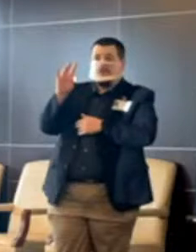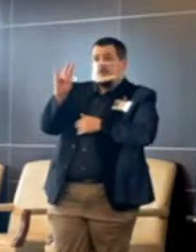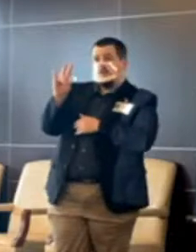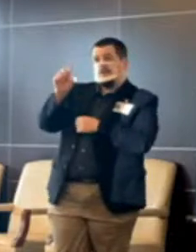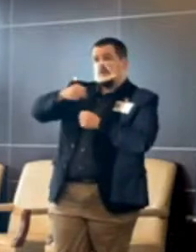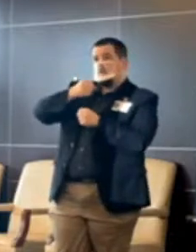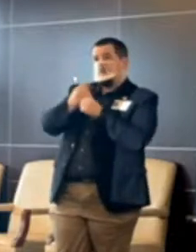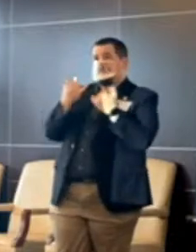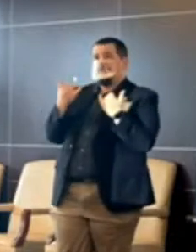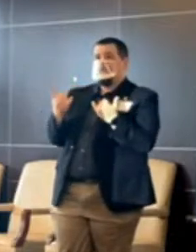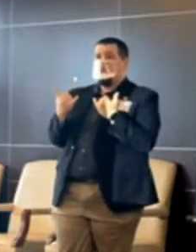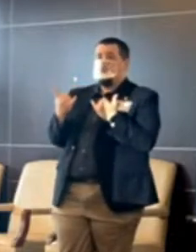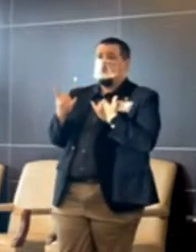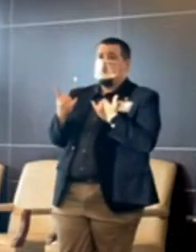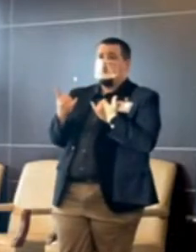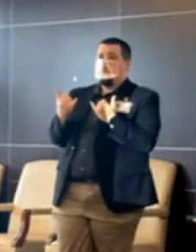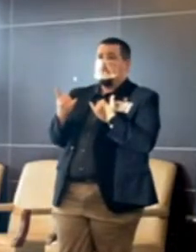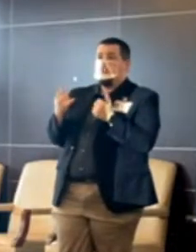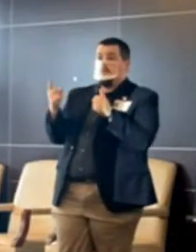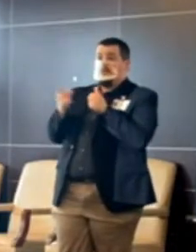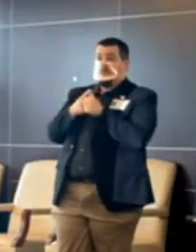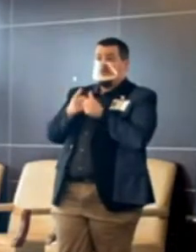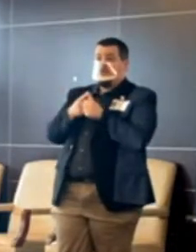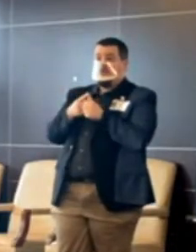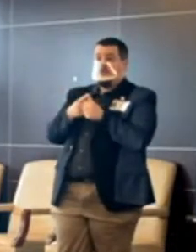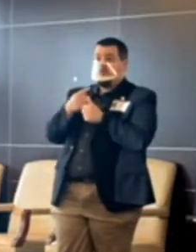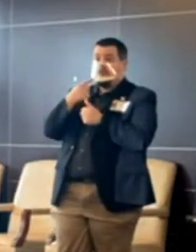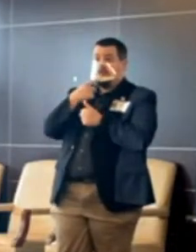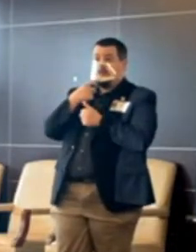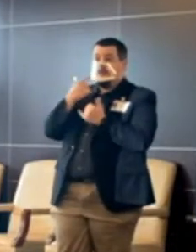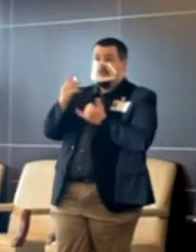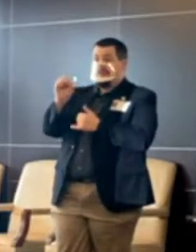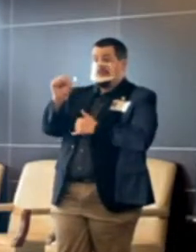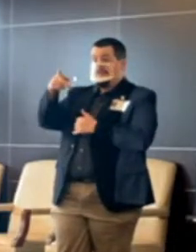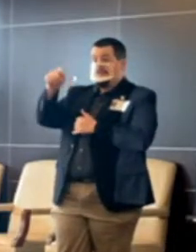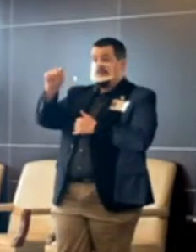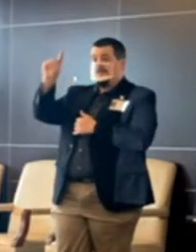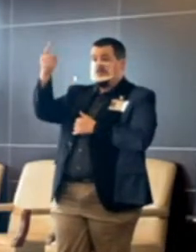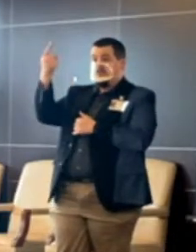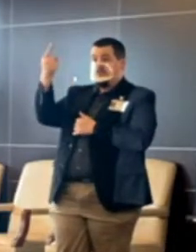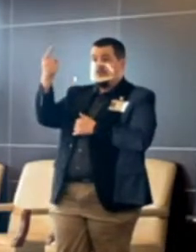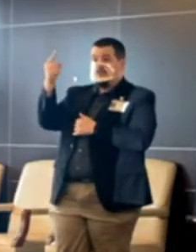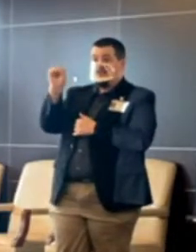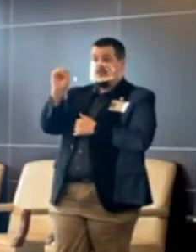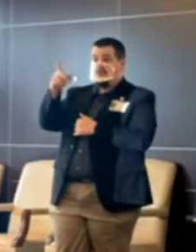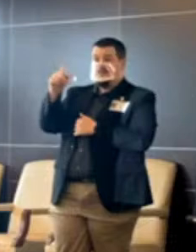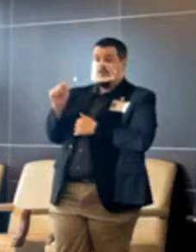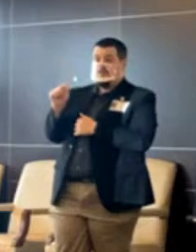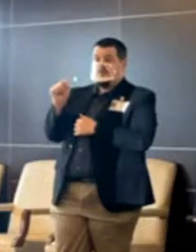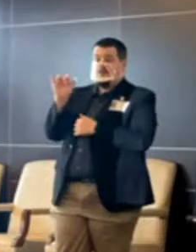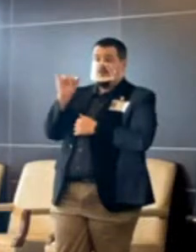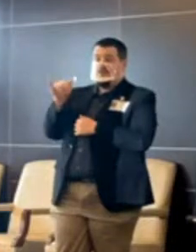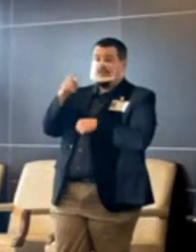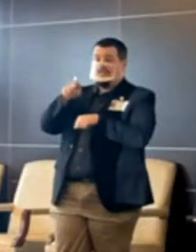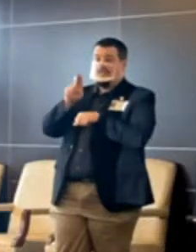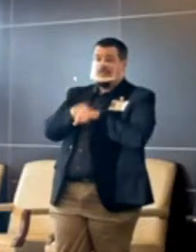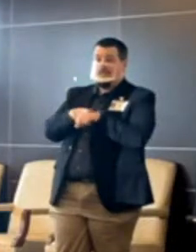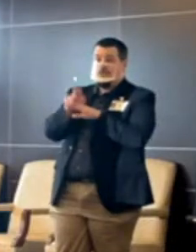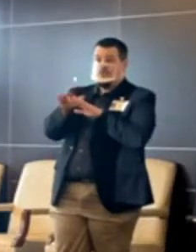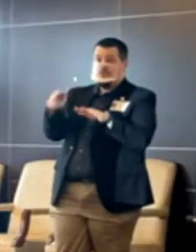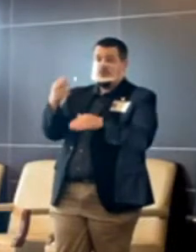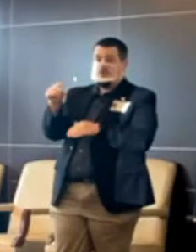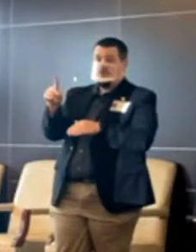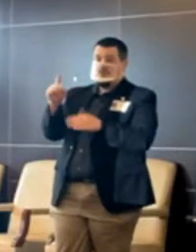now. So first I want to start off by saying it's September 1st, which September is National